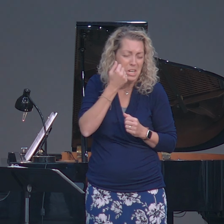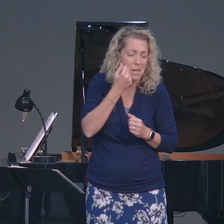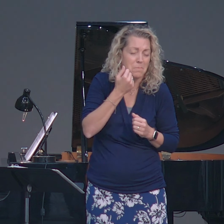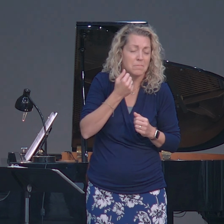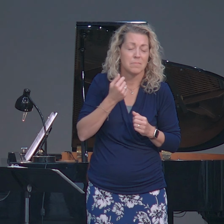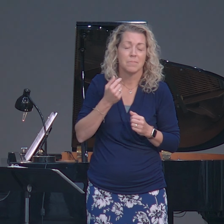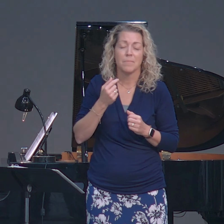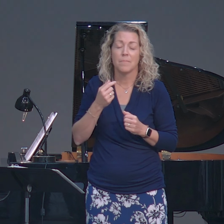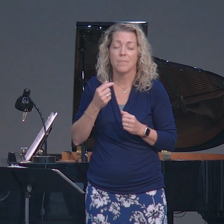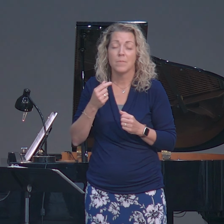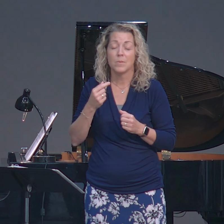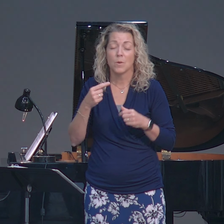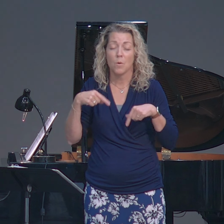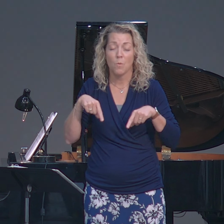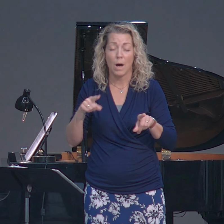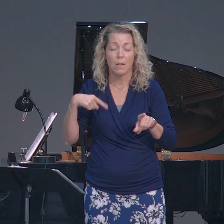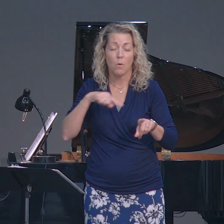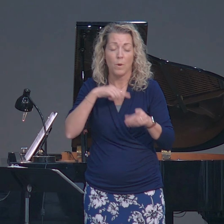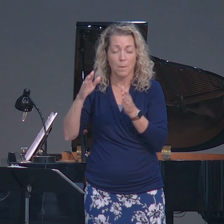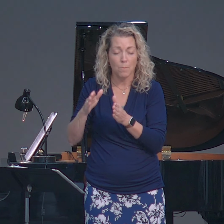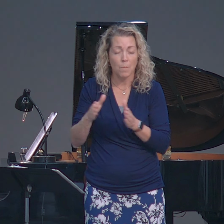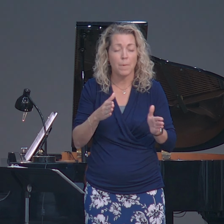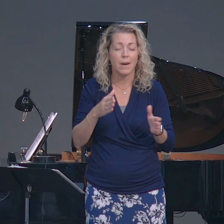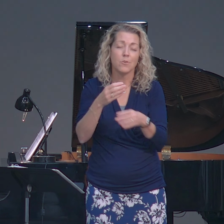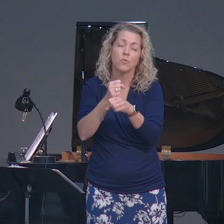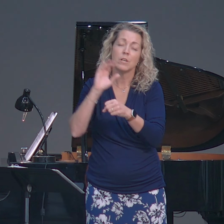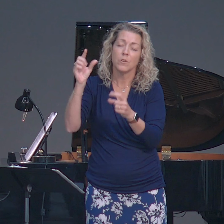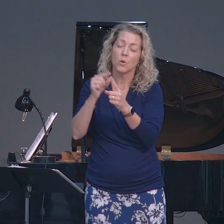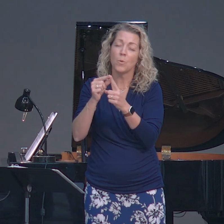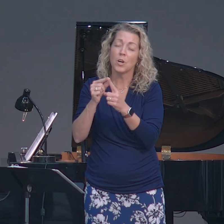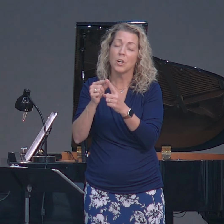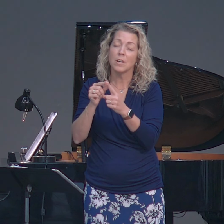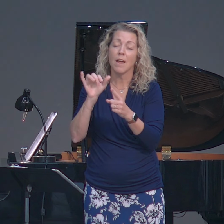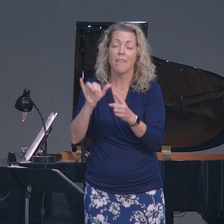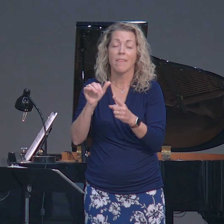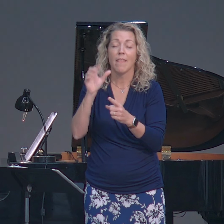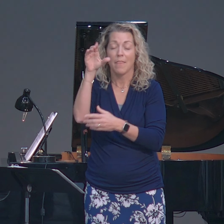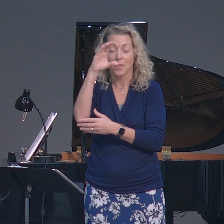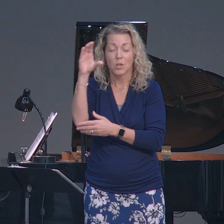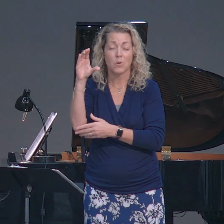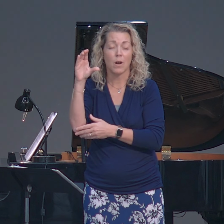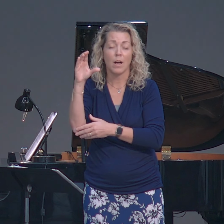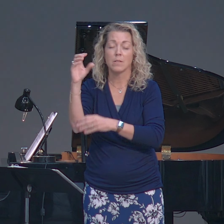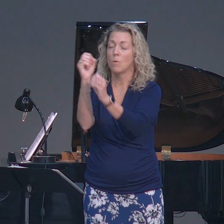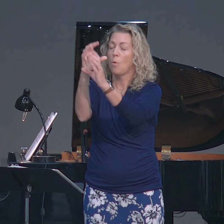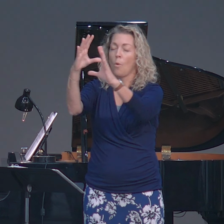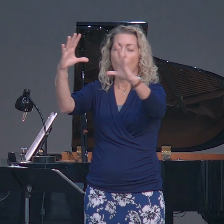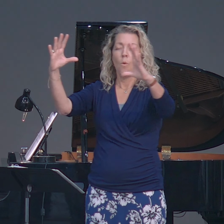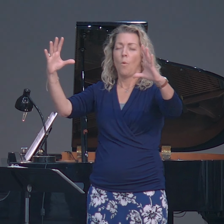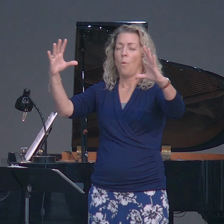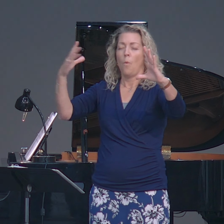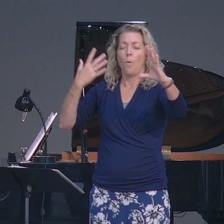to receive your word, the cross would become even bigger for us this morning as we hear it.